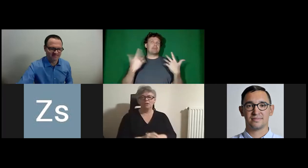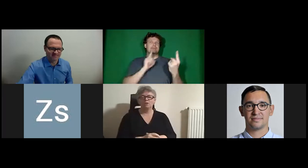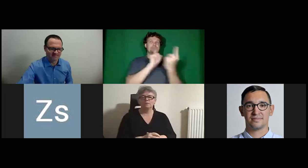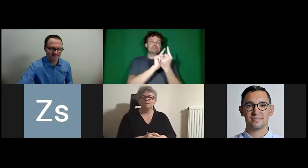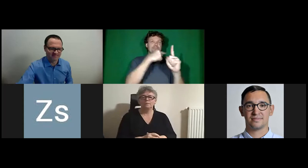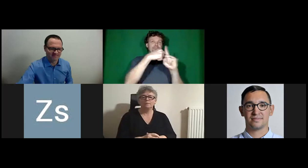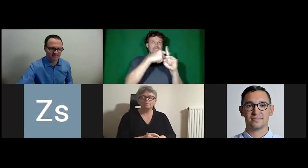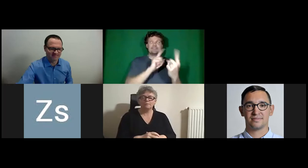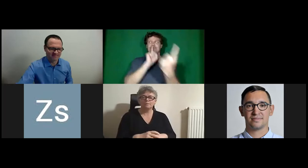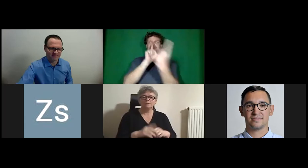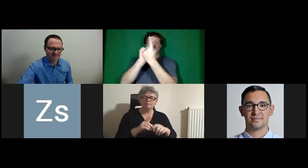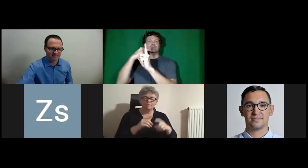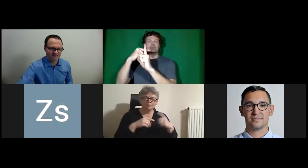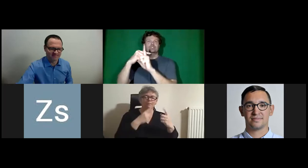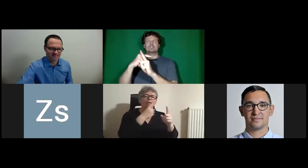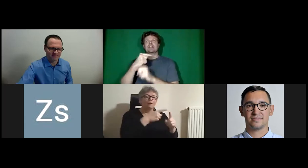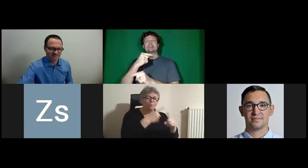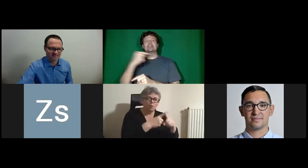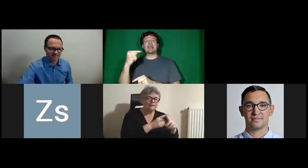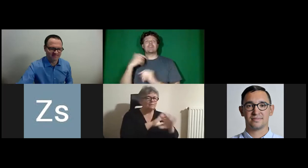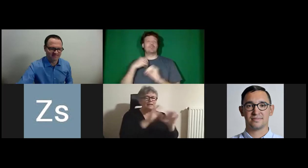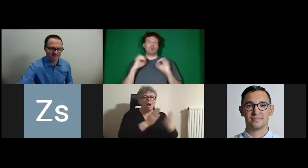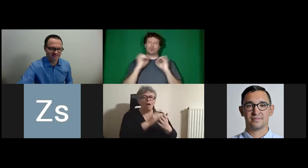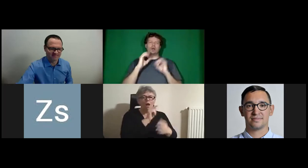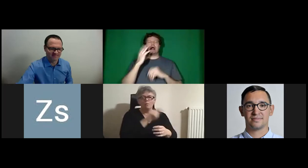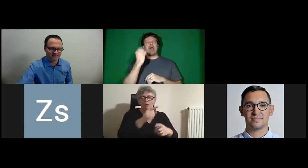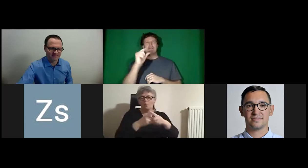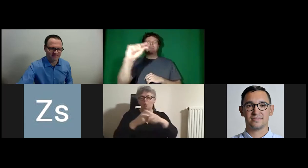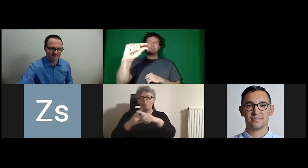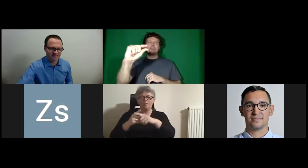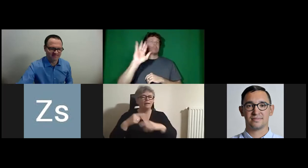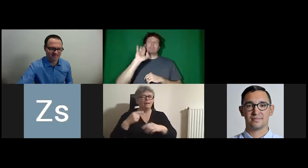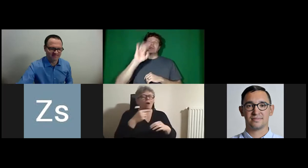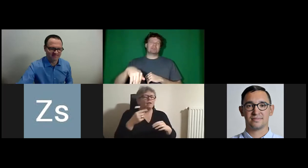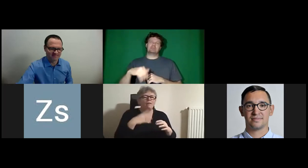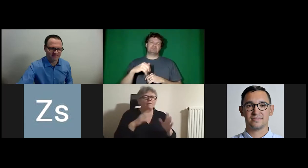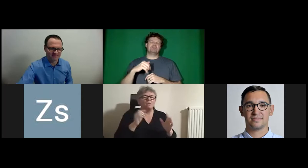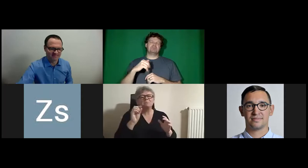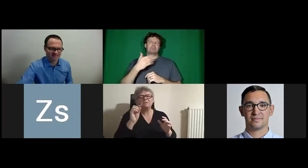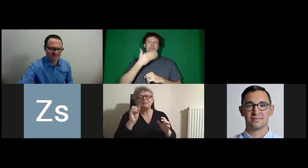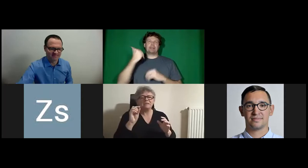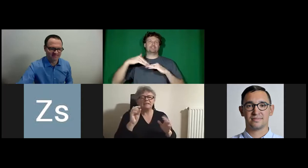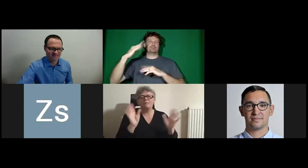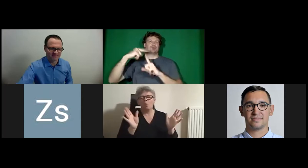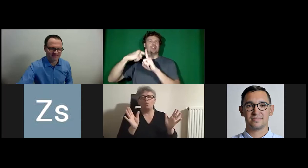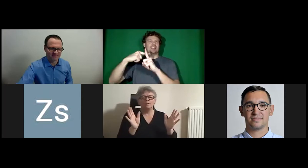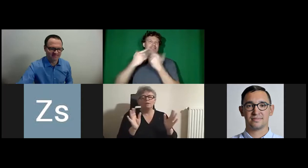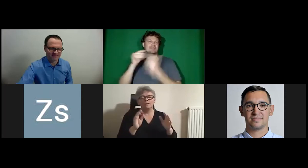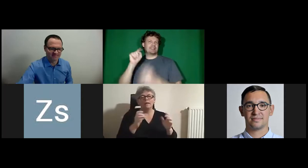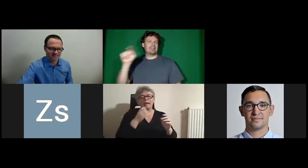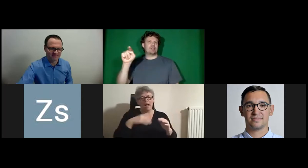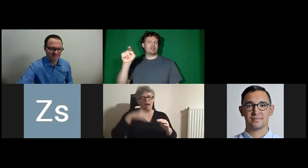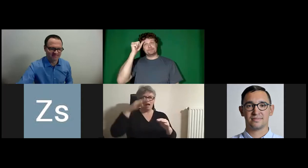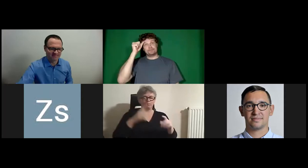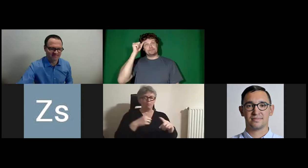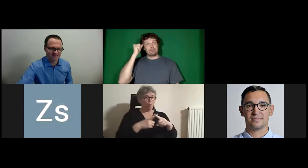in all the different countries and teams that I were able to join. Of course, I've had some negative